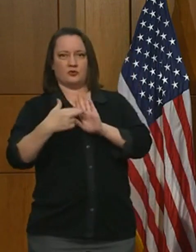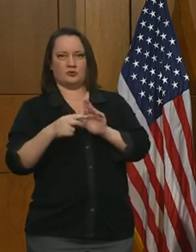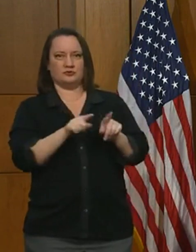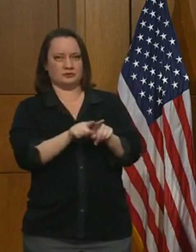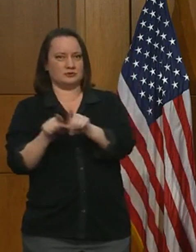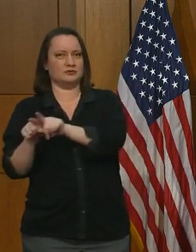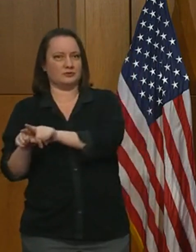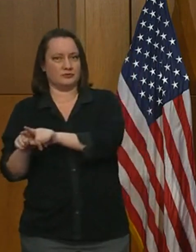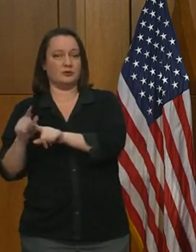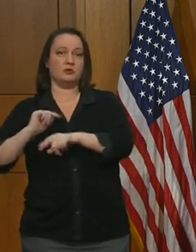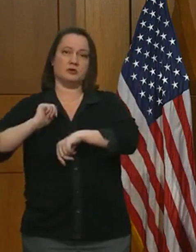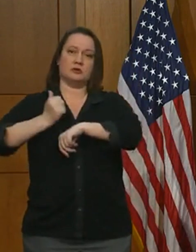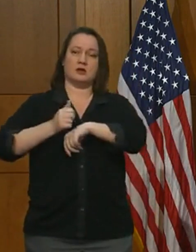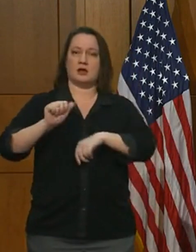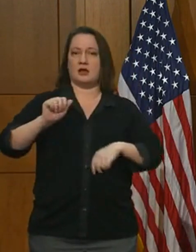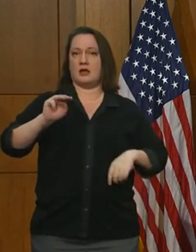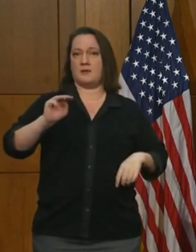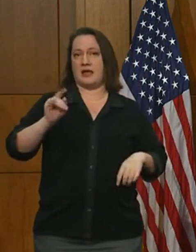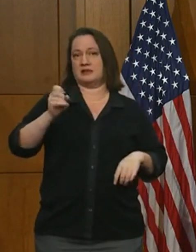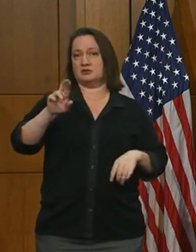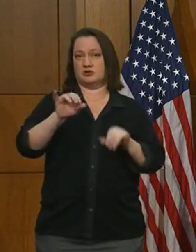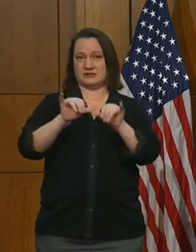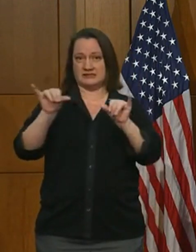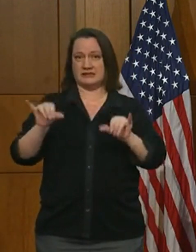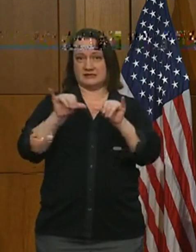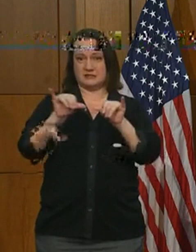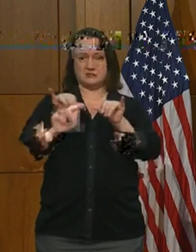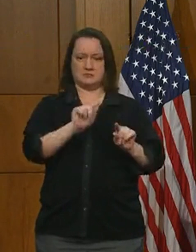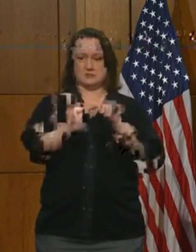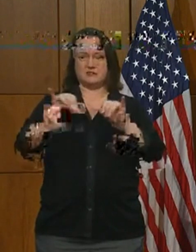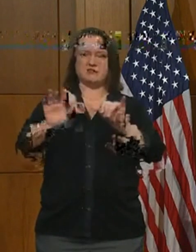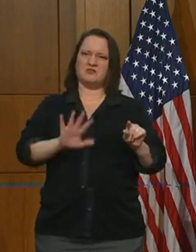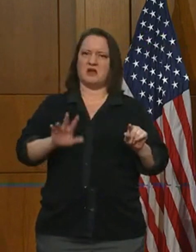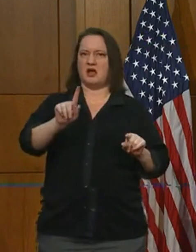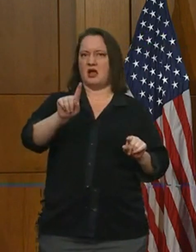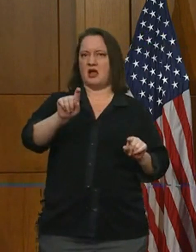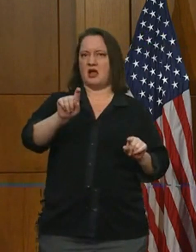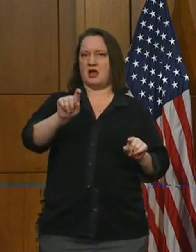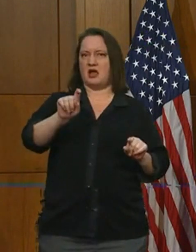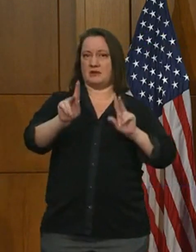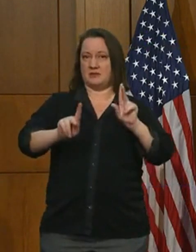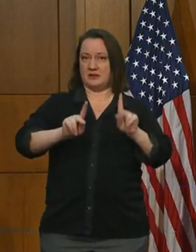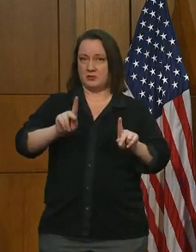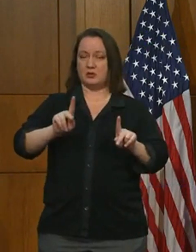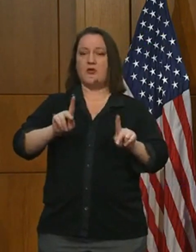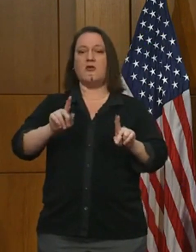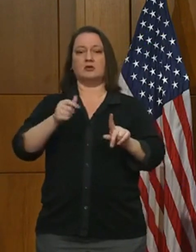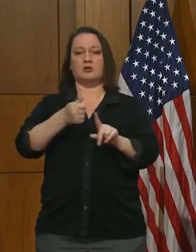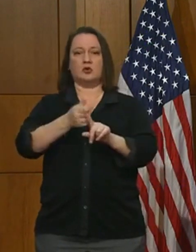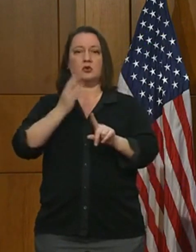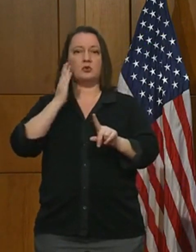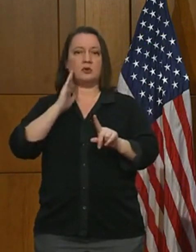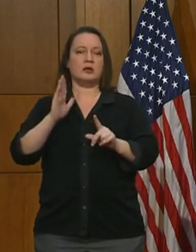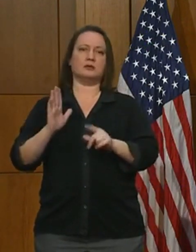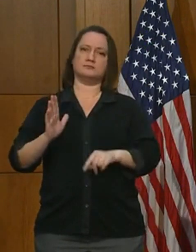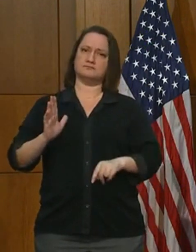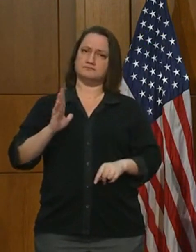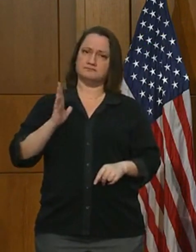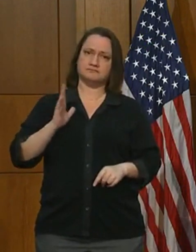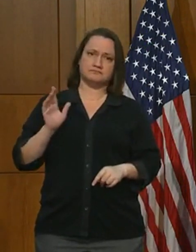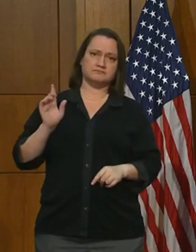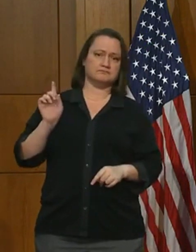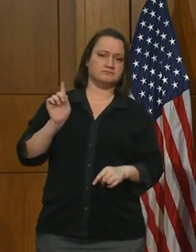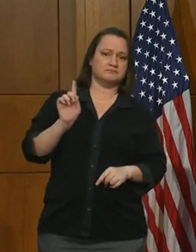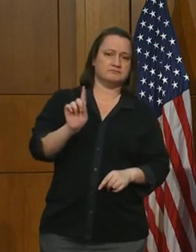ambassador system, I believe 150 people, where people will diplomatically come and say, please maintain your distancing, or